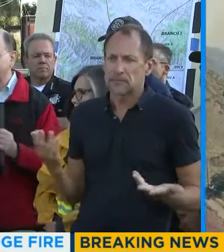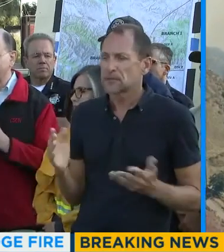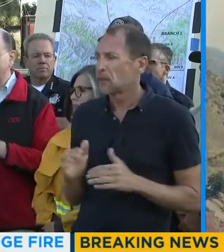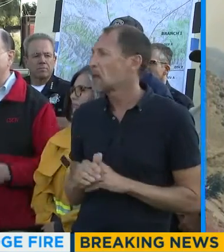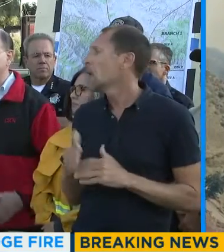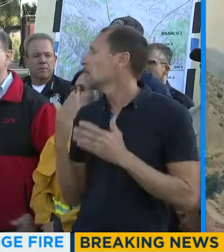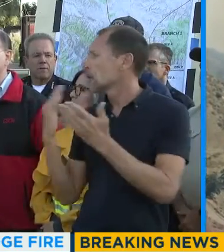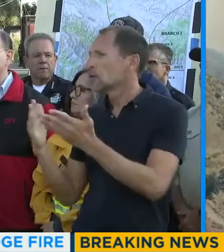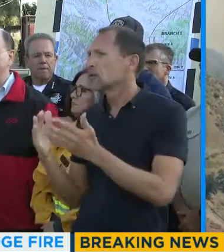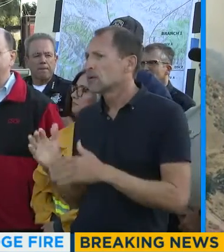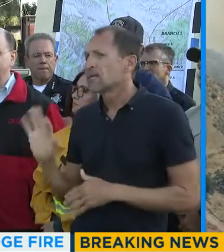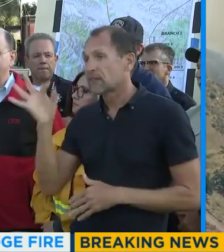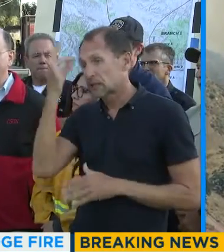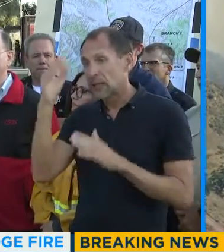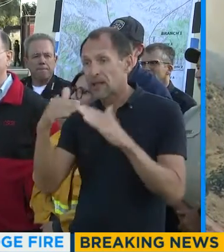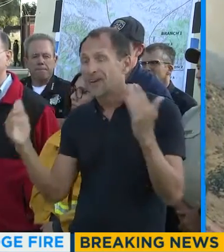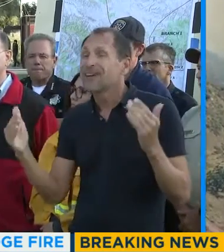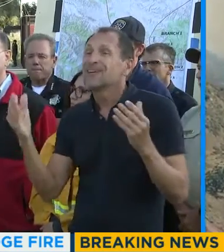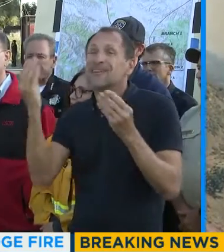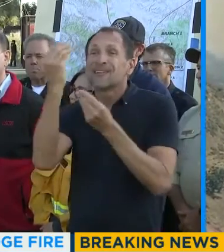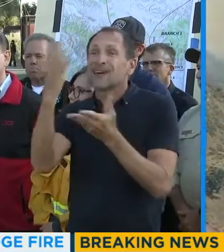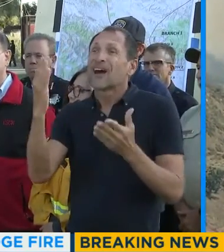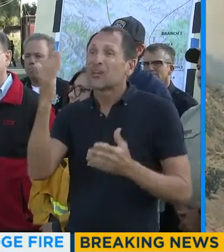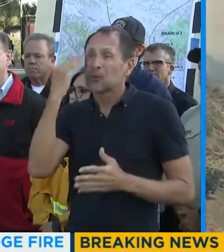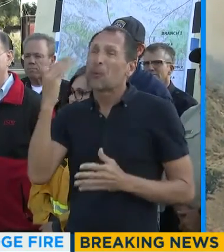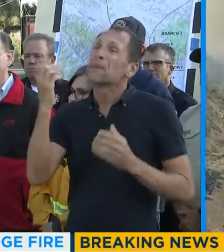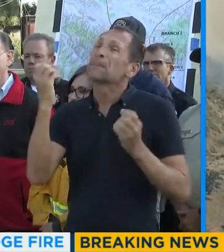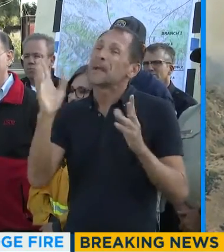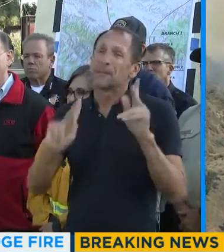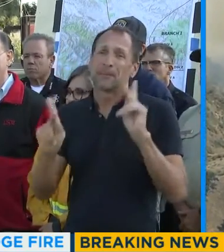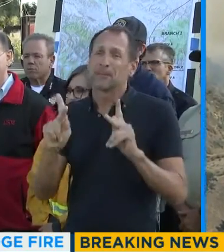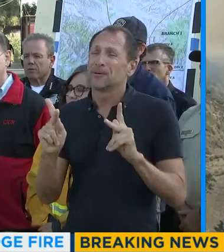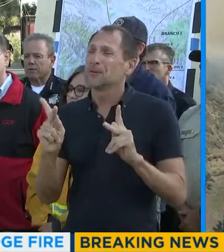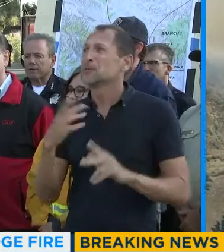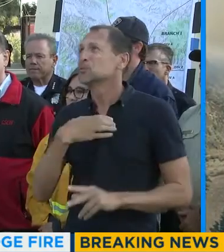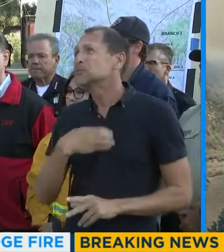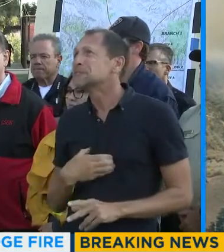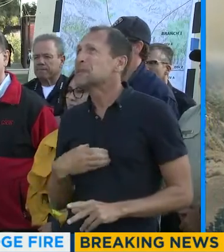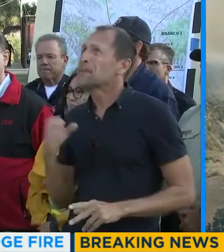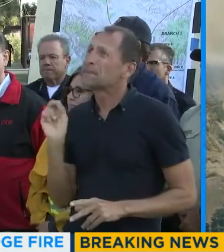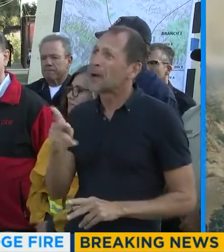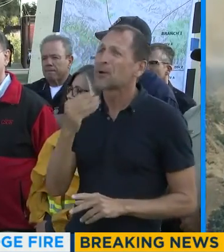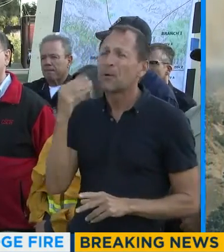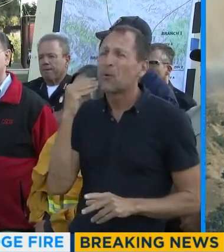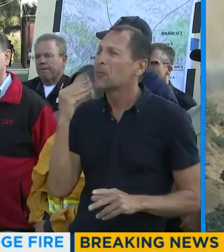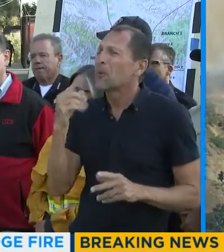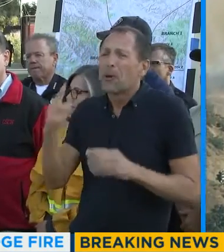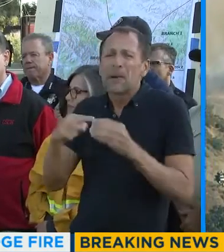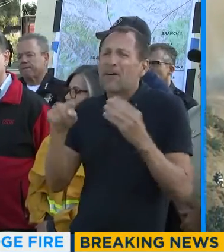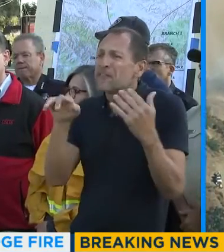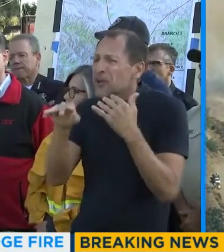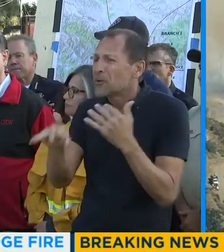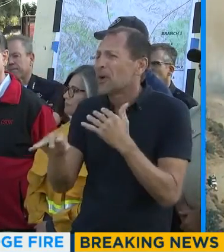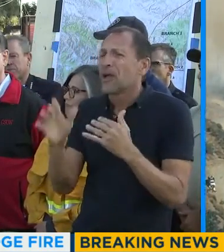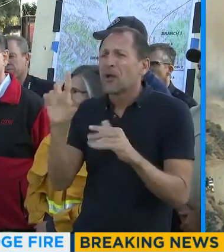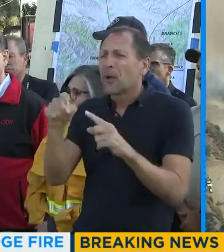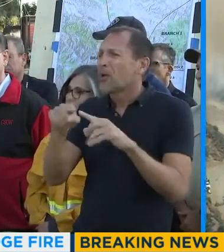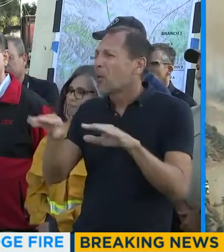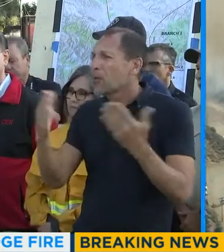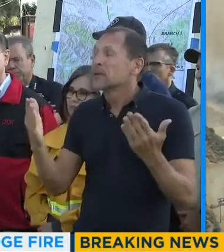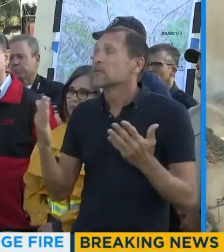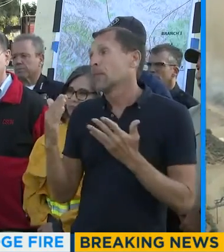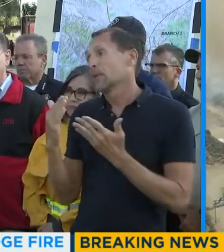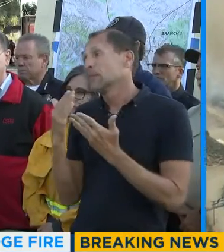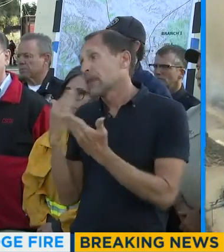level. Finally, for information, I know a lot of people want to get home. There's a lot of question about what freeways will be open, not. I want to thank the California Highway